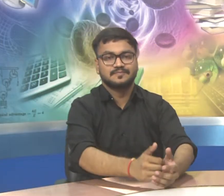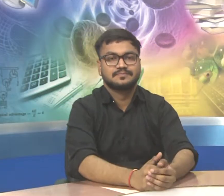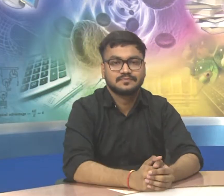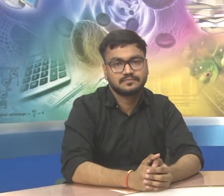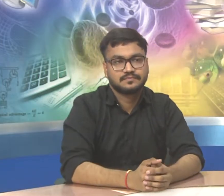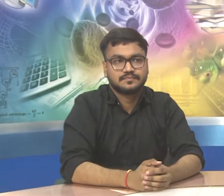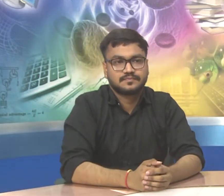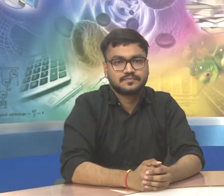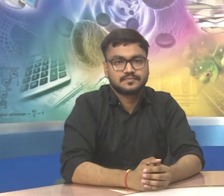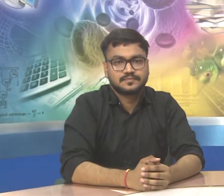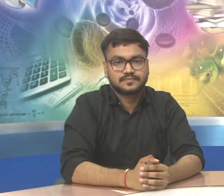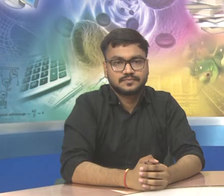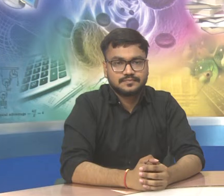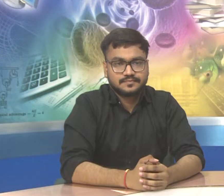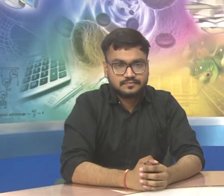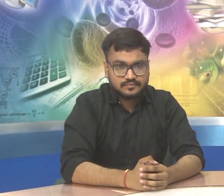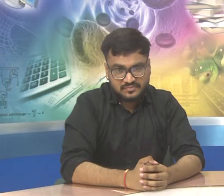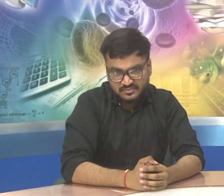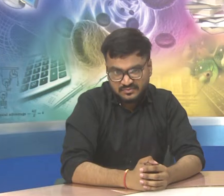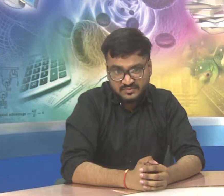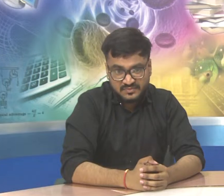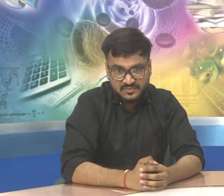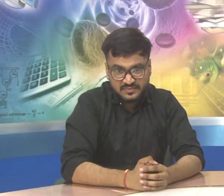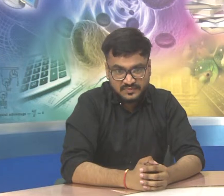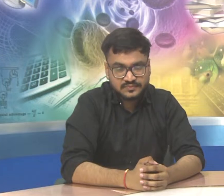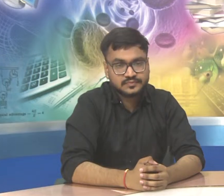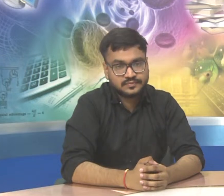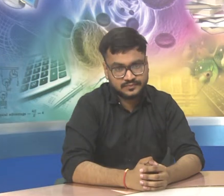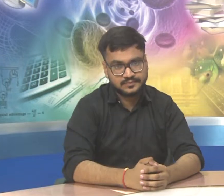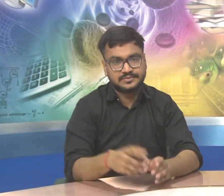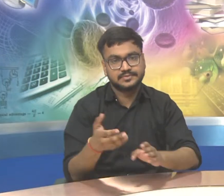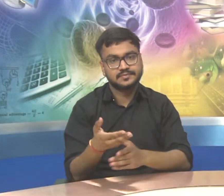some time and settle down after.